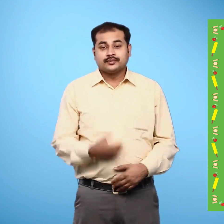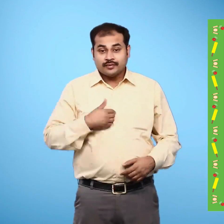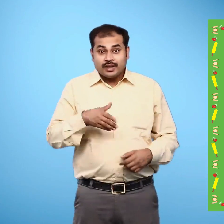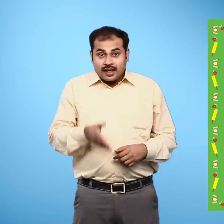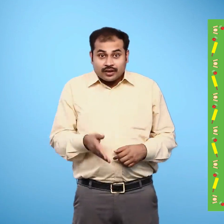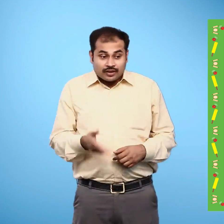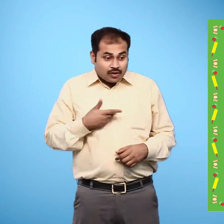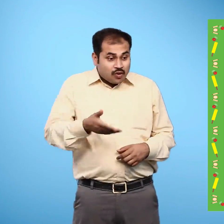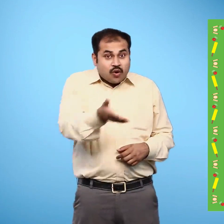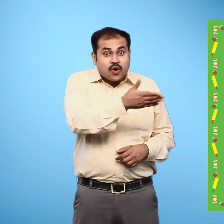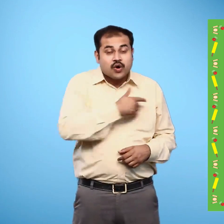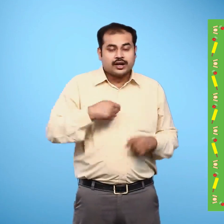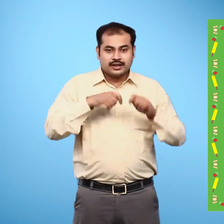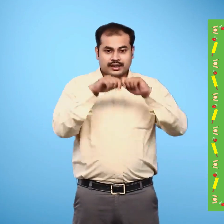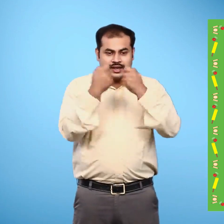Put different things in a bag.